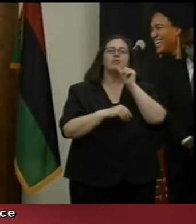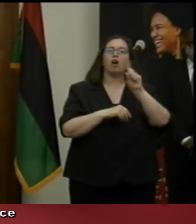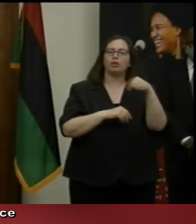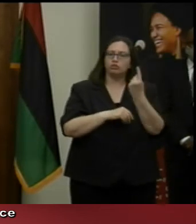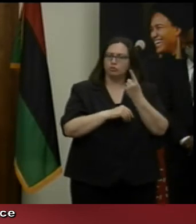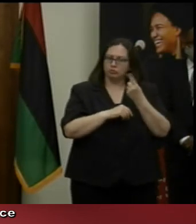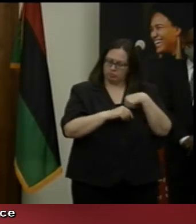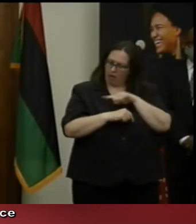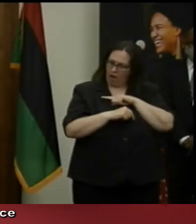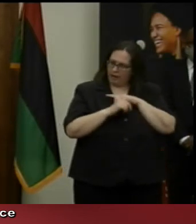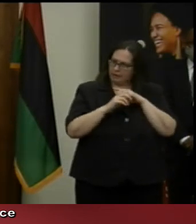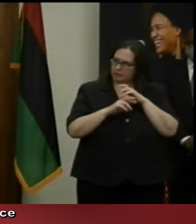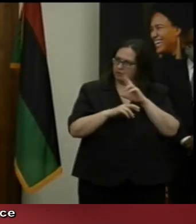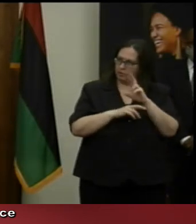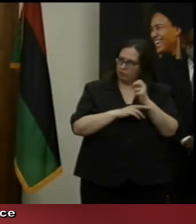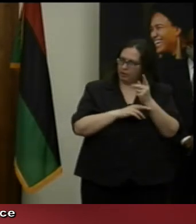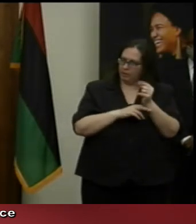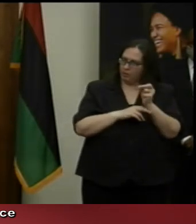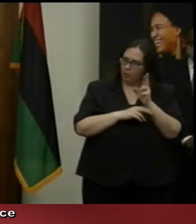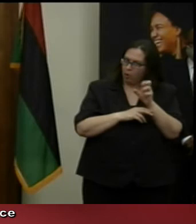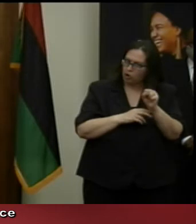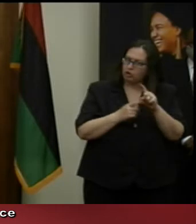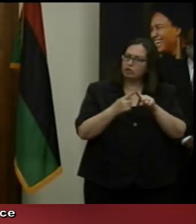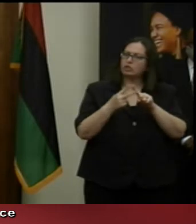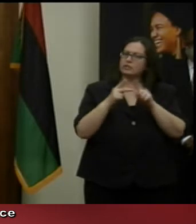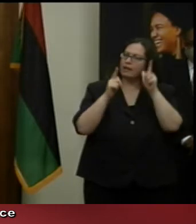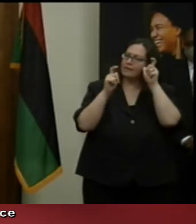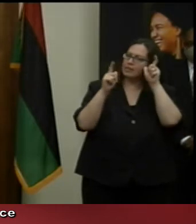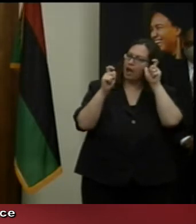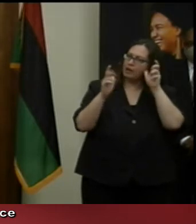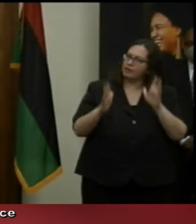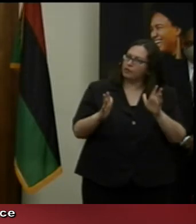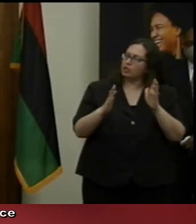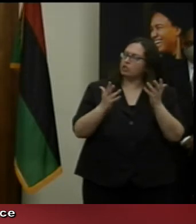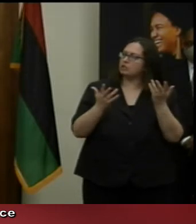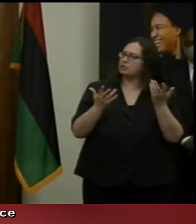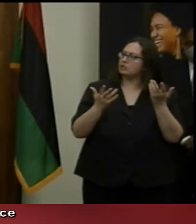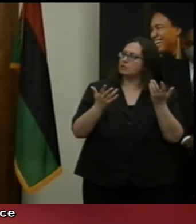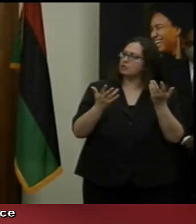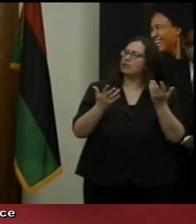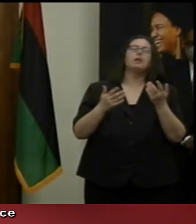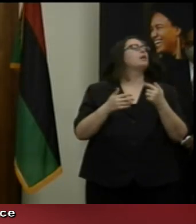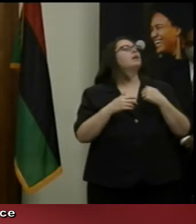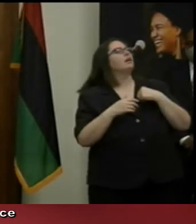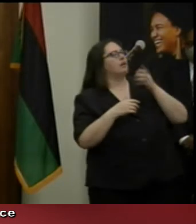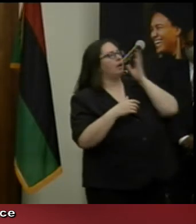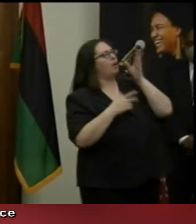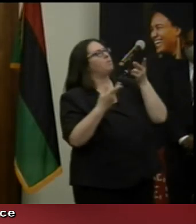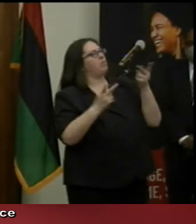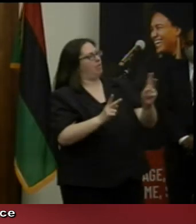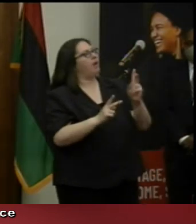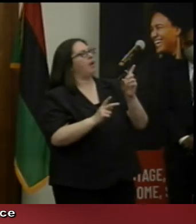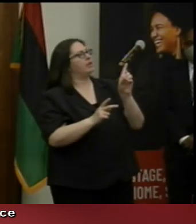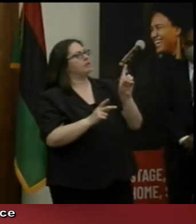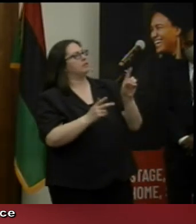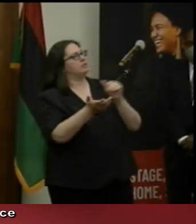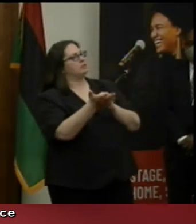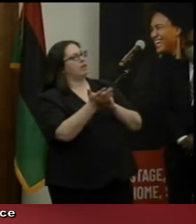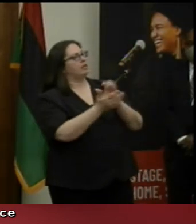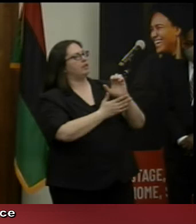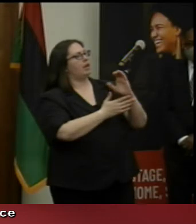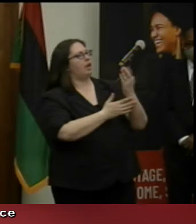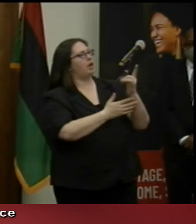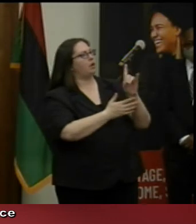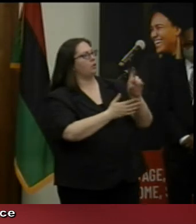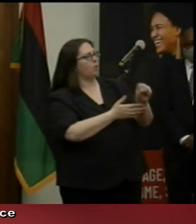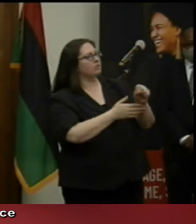photographers, you know? People need You to work, can't they can- social, I'll let Dr. Eccles take this question, but the short answer is you